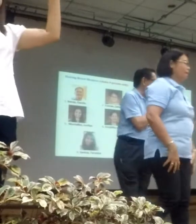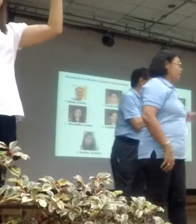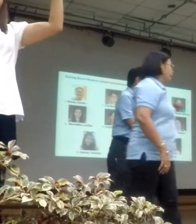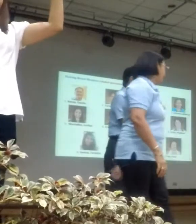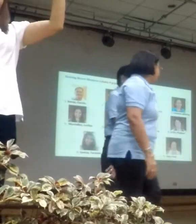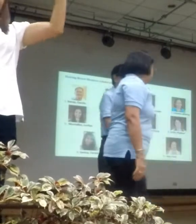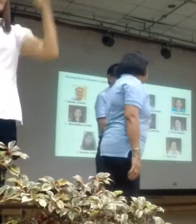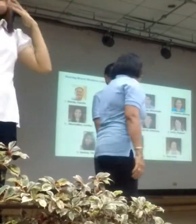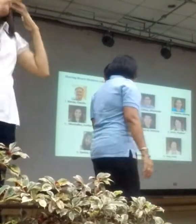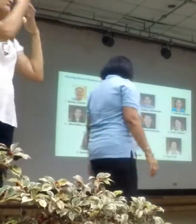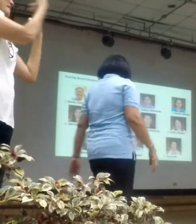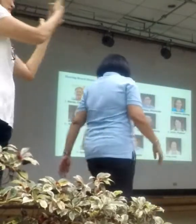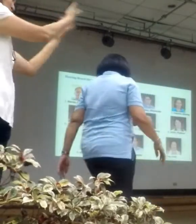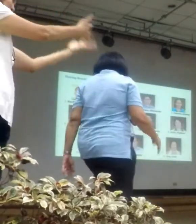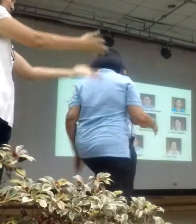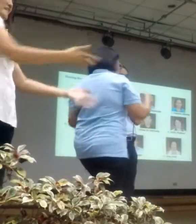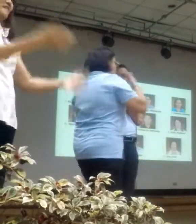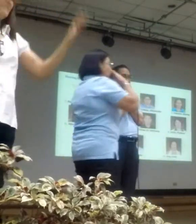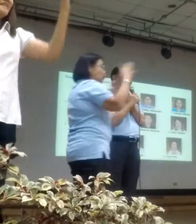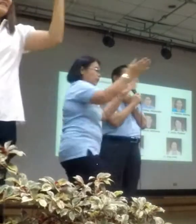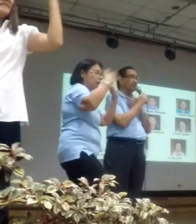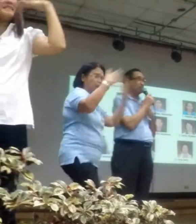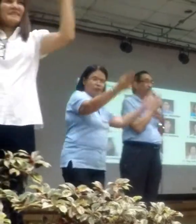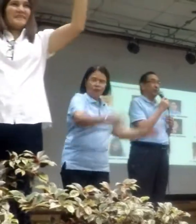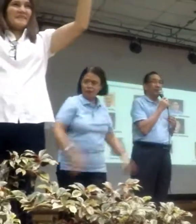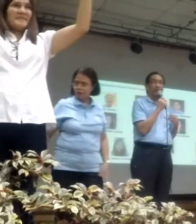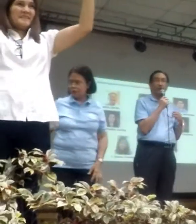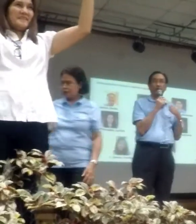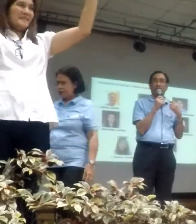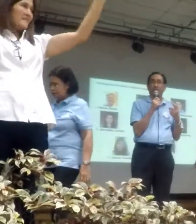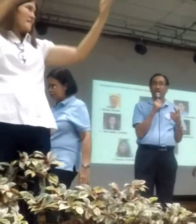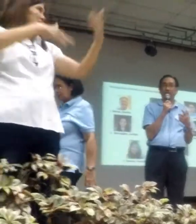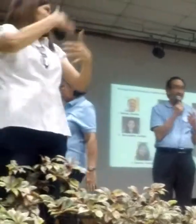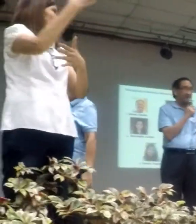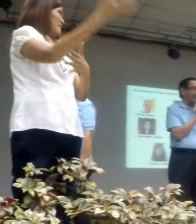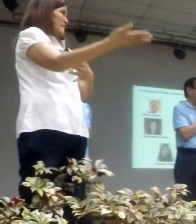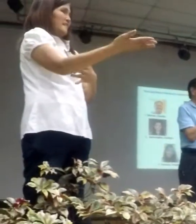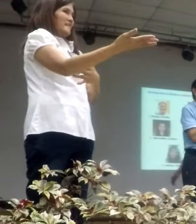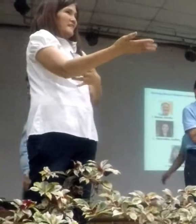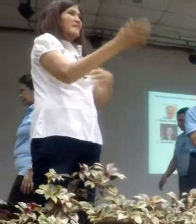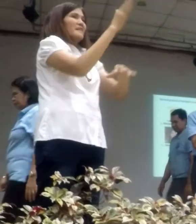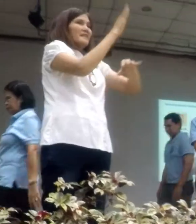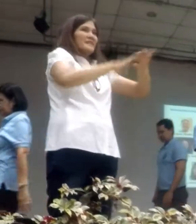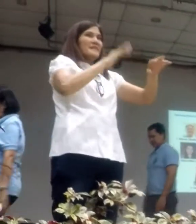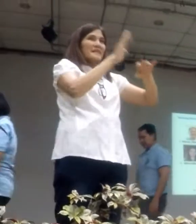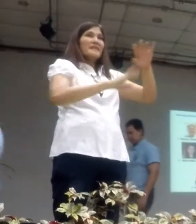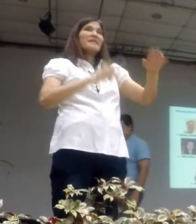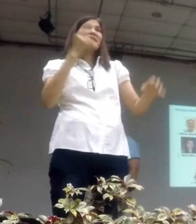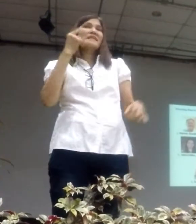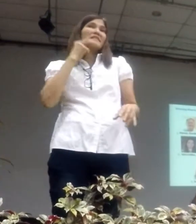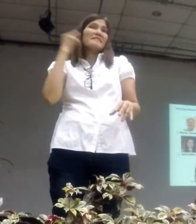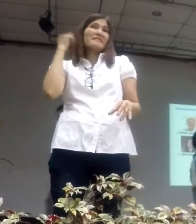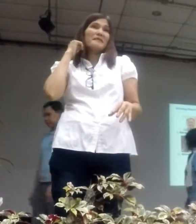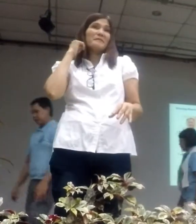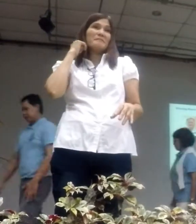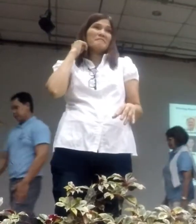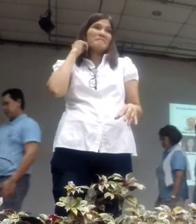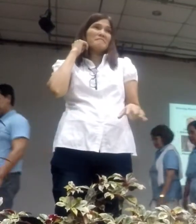Okay, thank you very much. The next group we are going to hold on the stage are the deaf